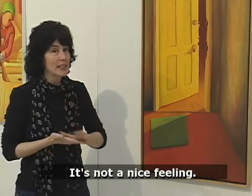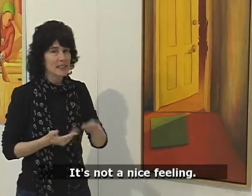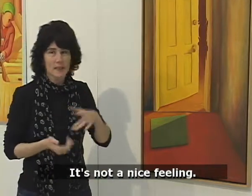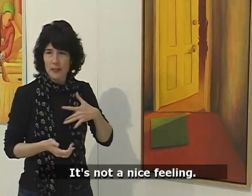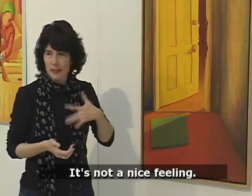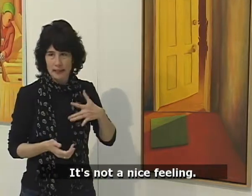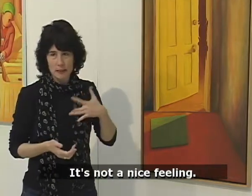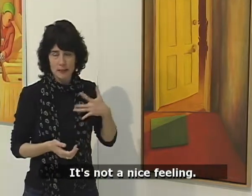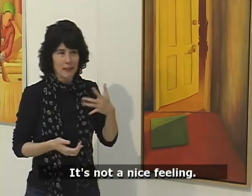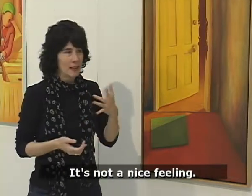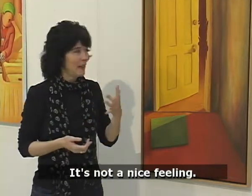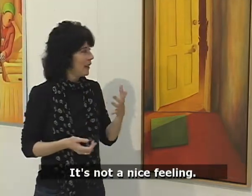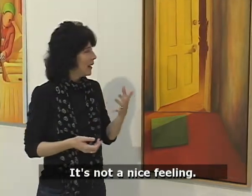not a nice feeling.